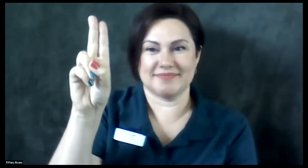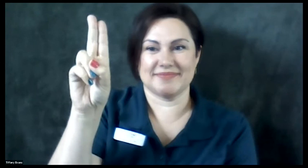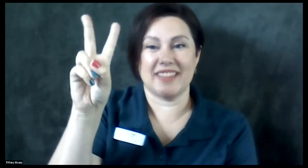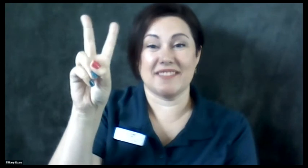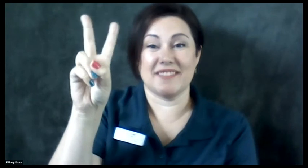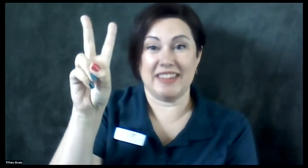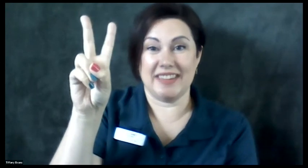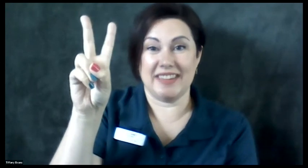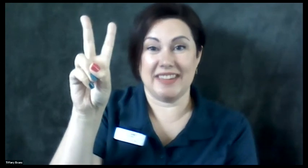V,